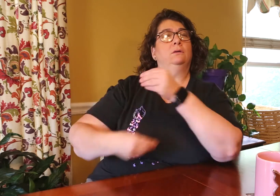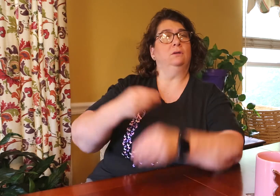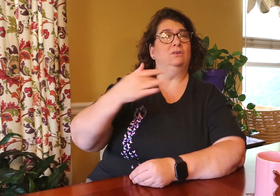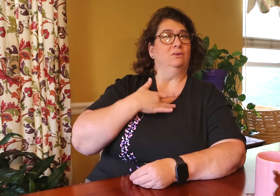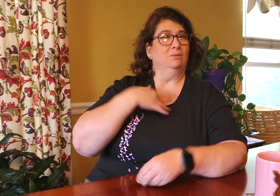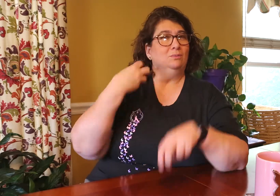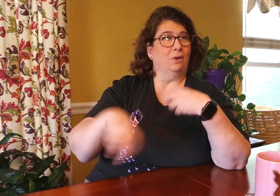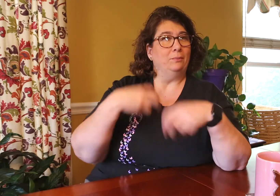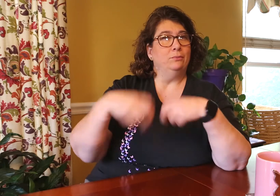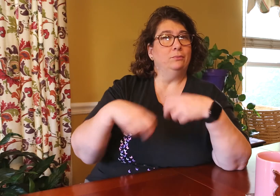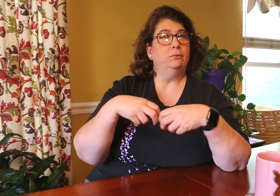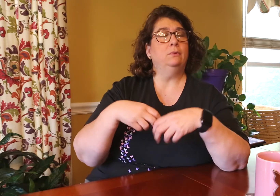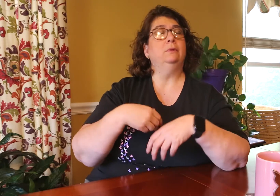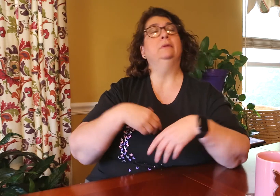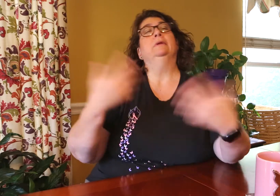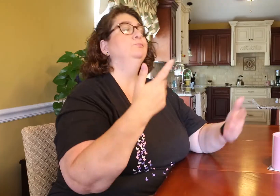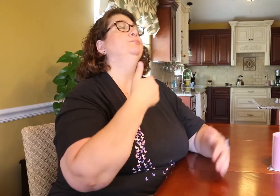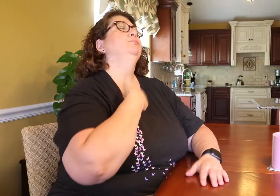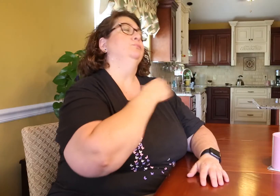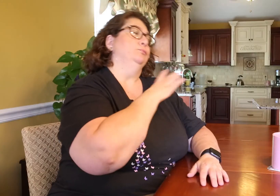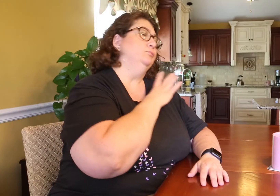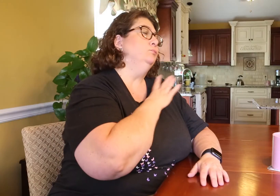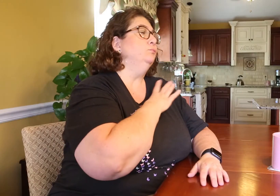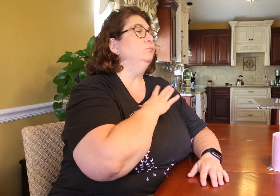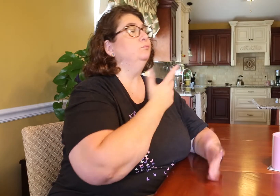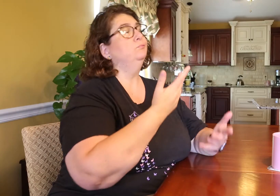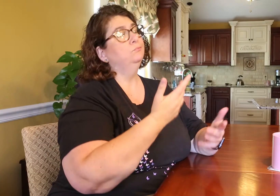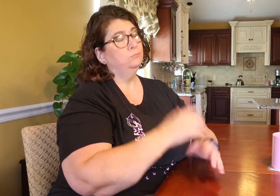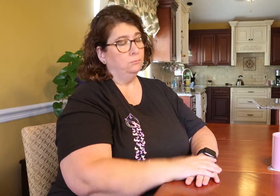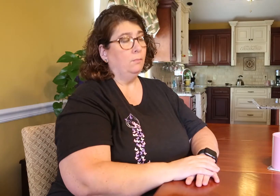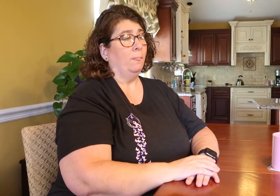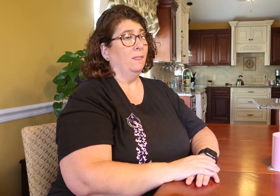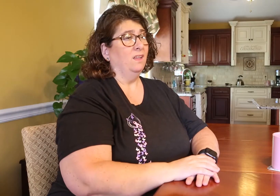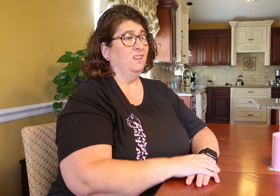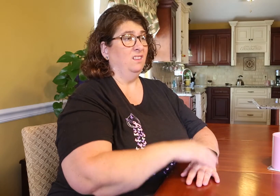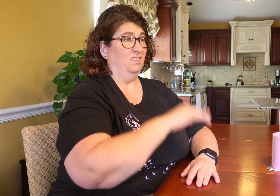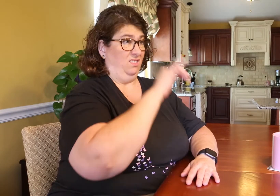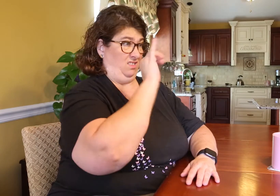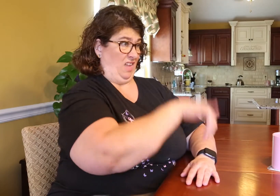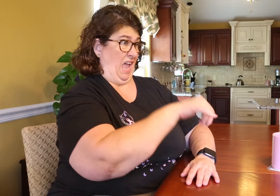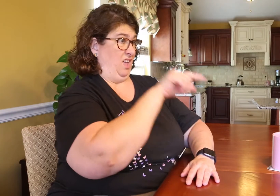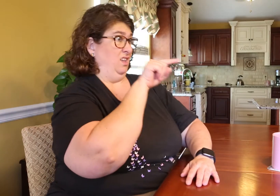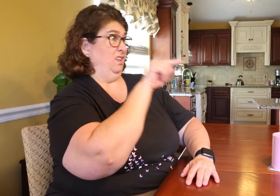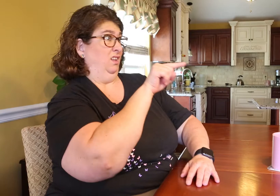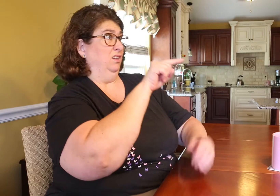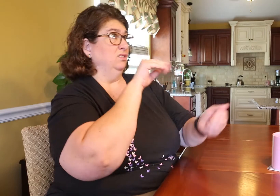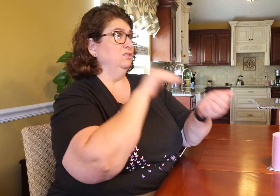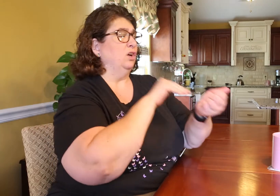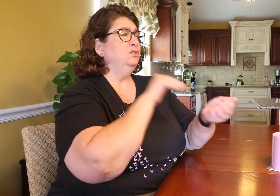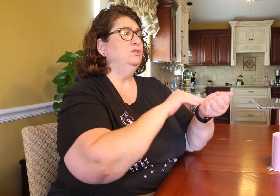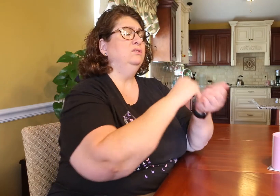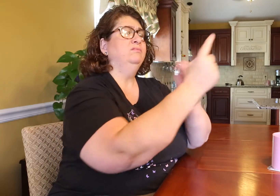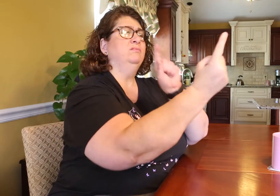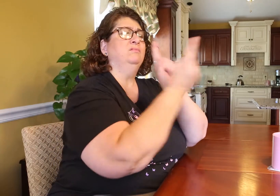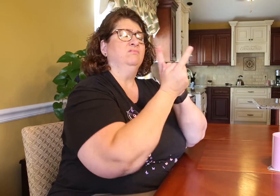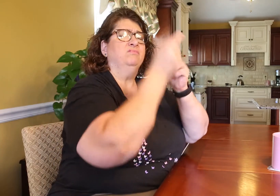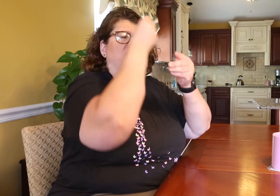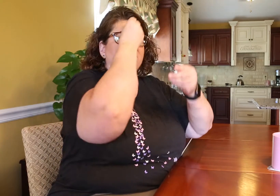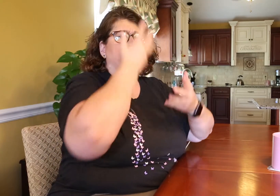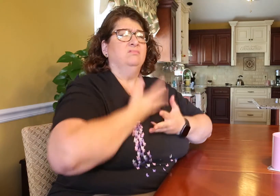conditions. I said, okay. I remember that moment when the doctor was trying to tell